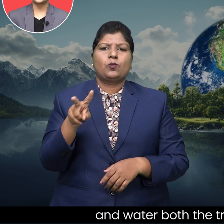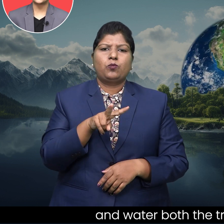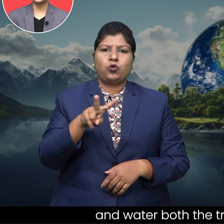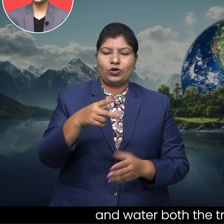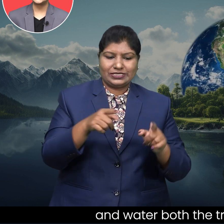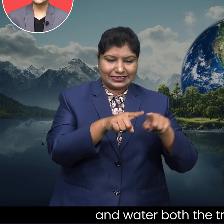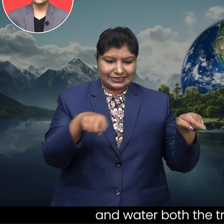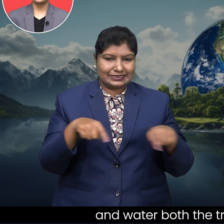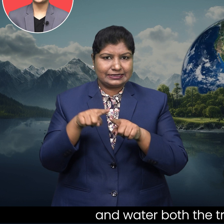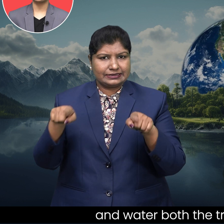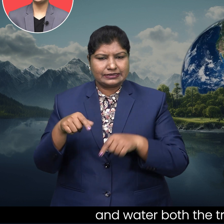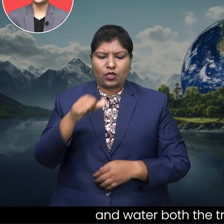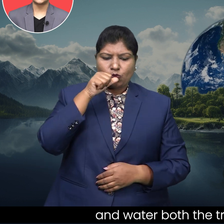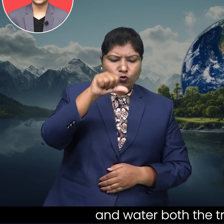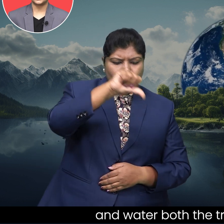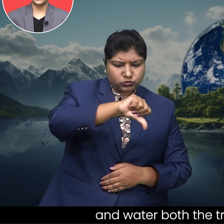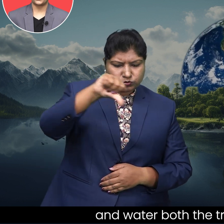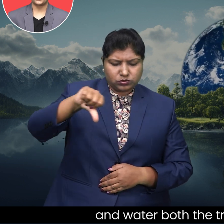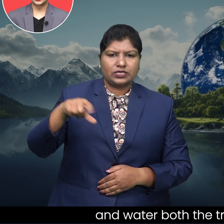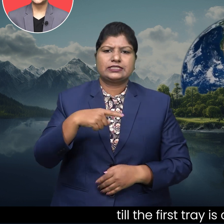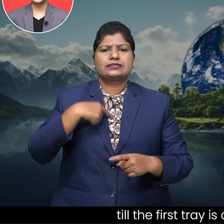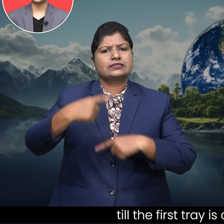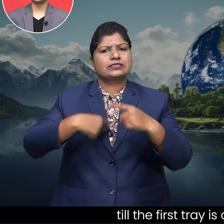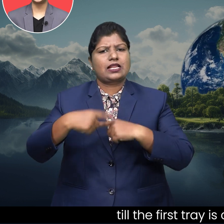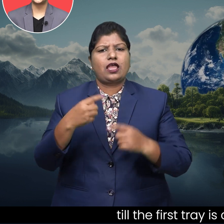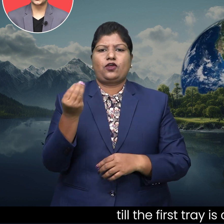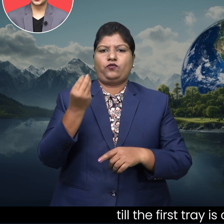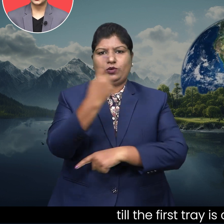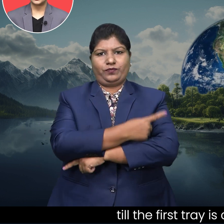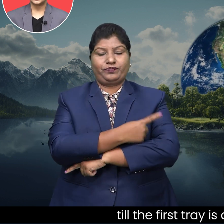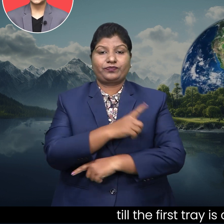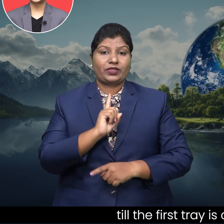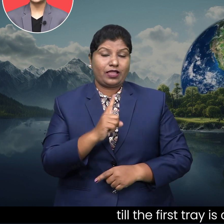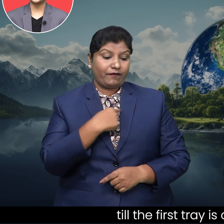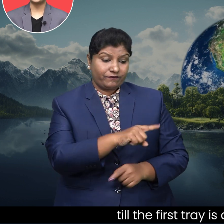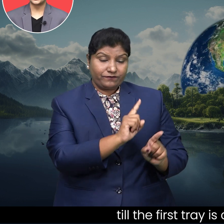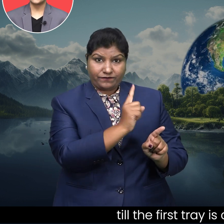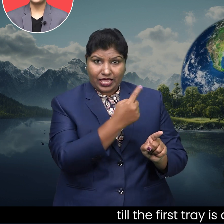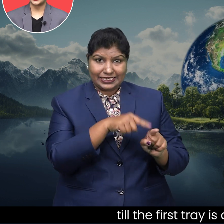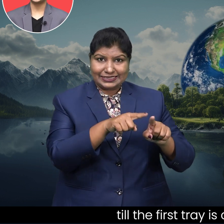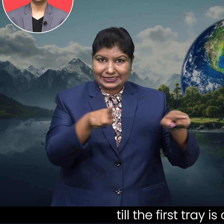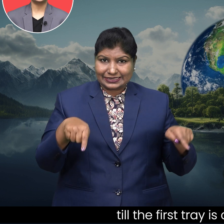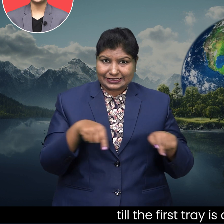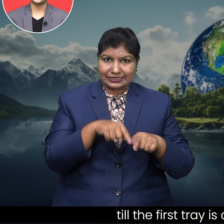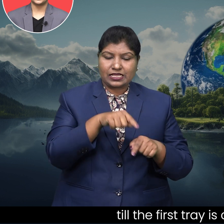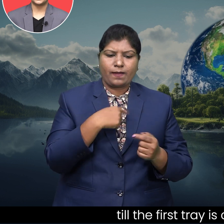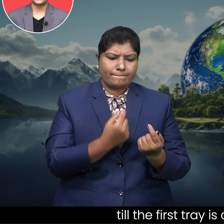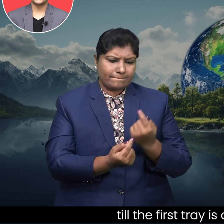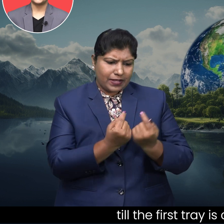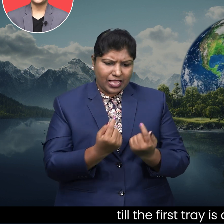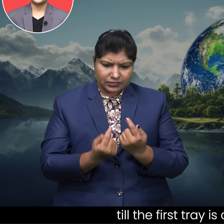trays regularly for a few days till the first tray is covered by plant